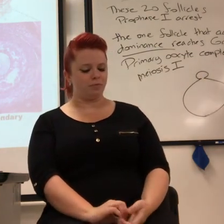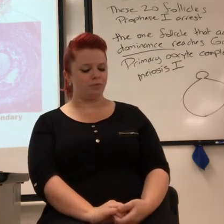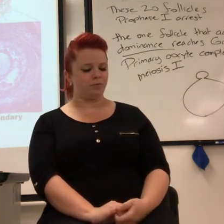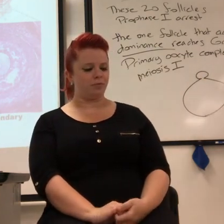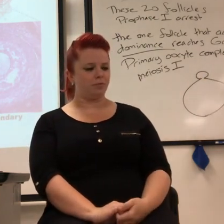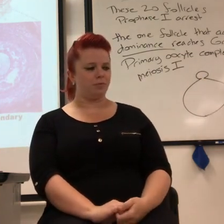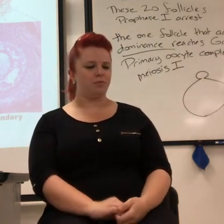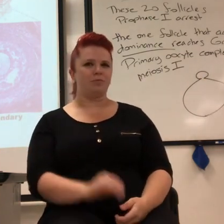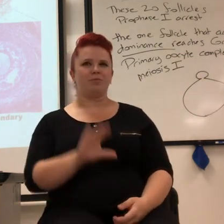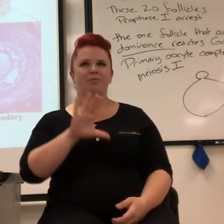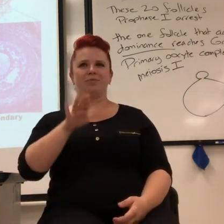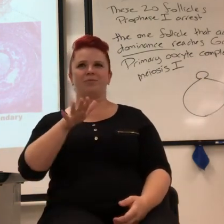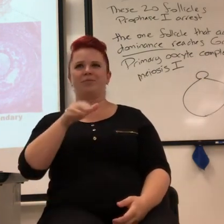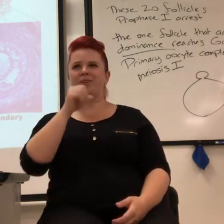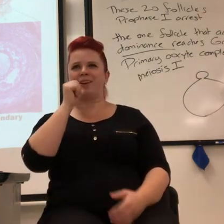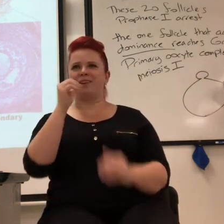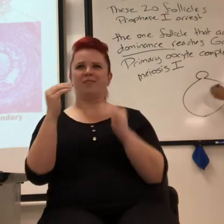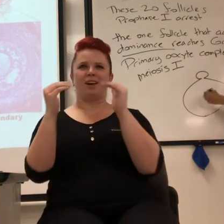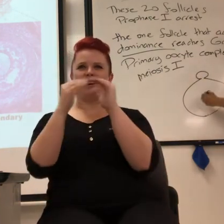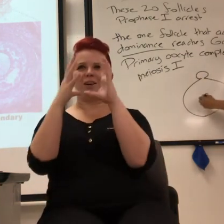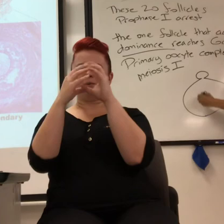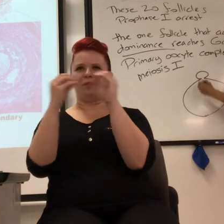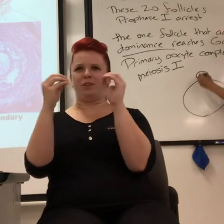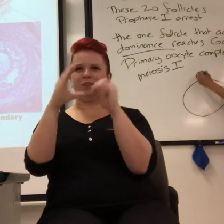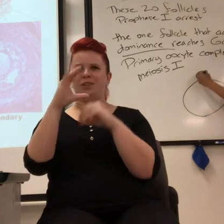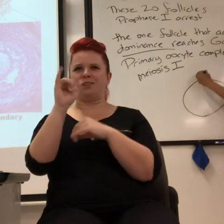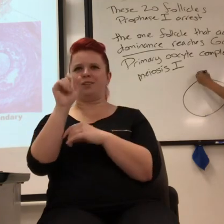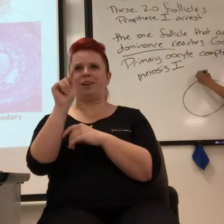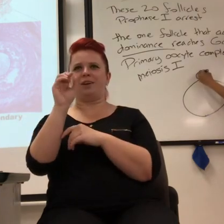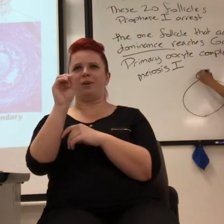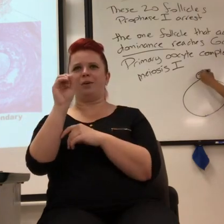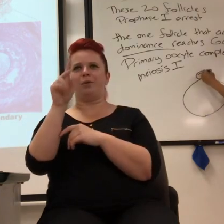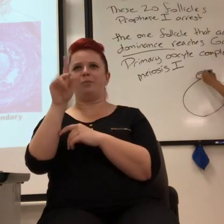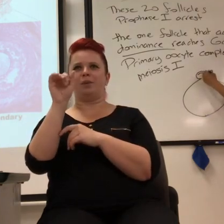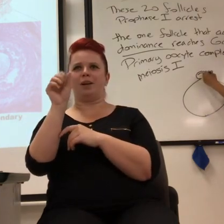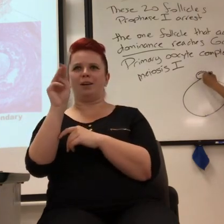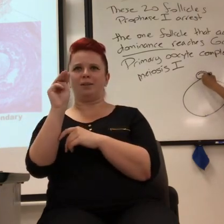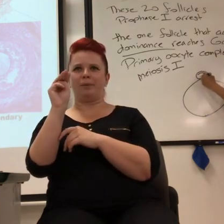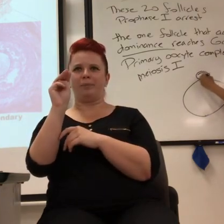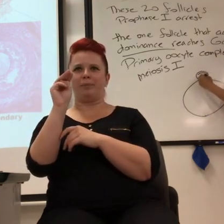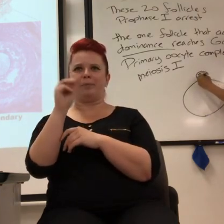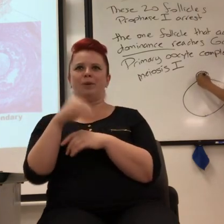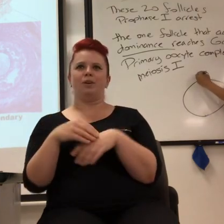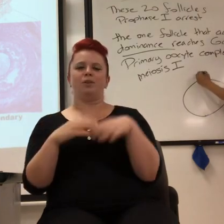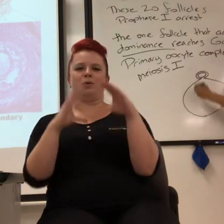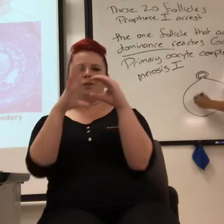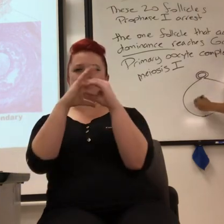This kind of unequal division of the cytoplasm, so that